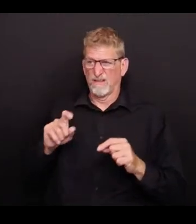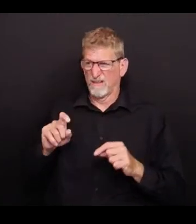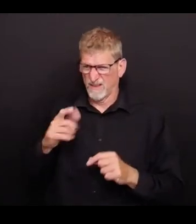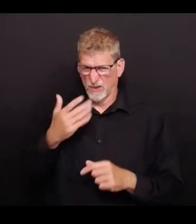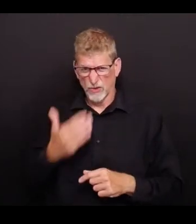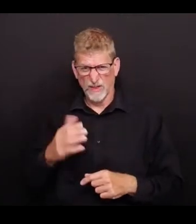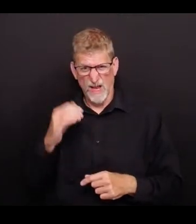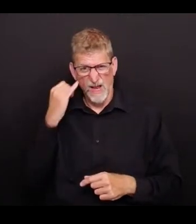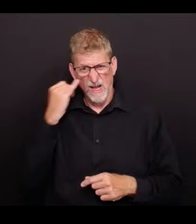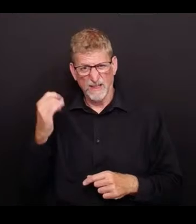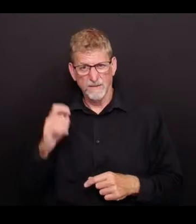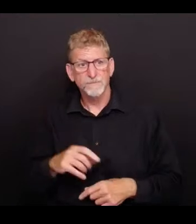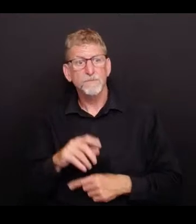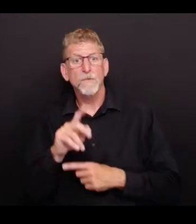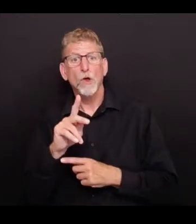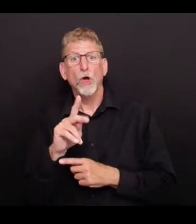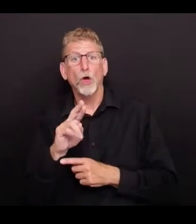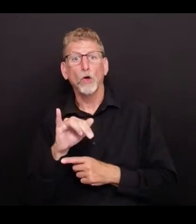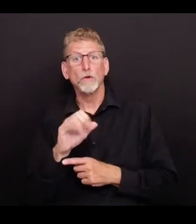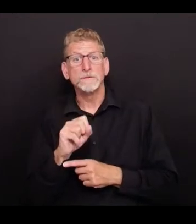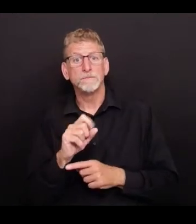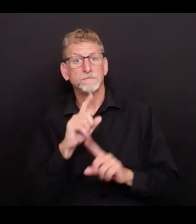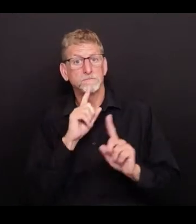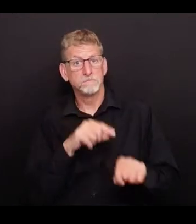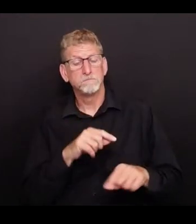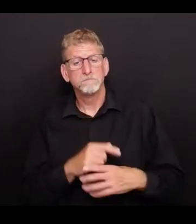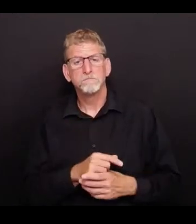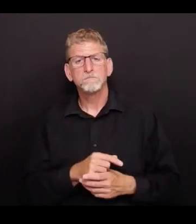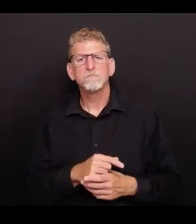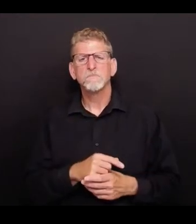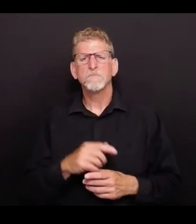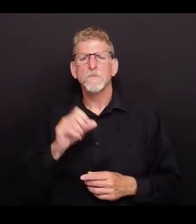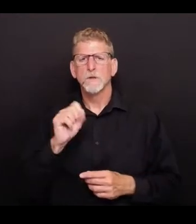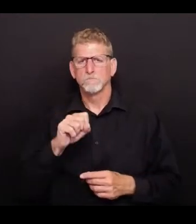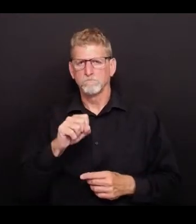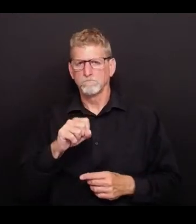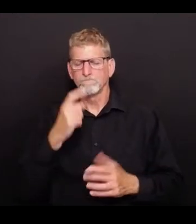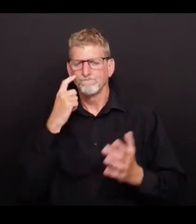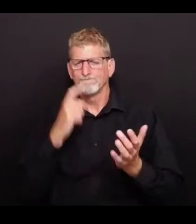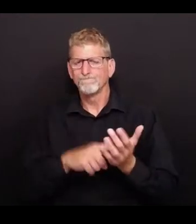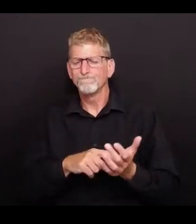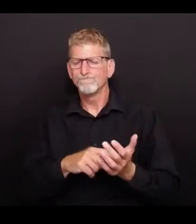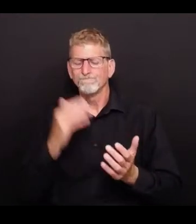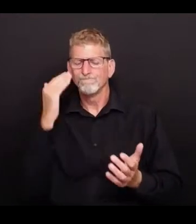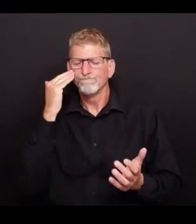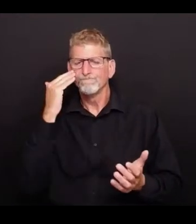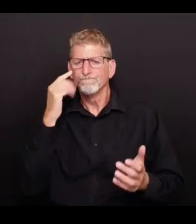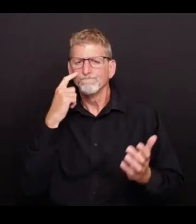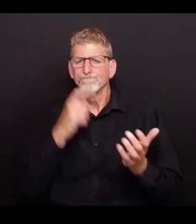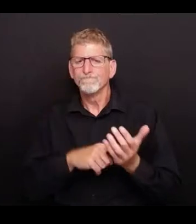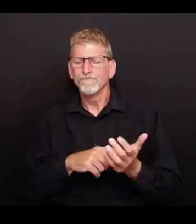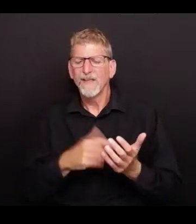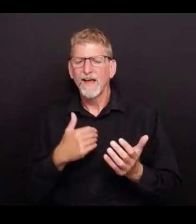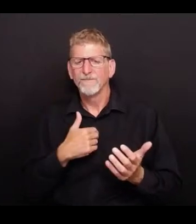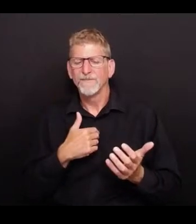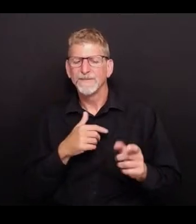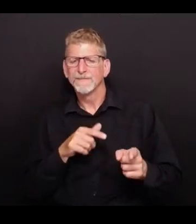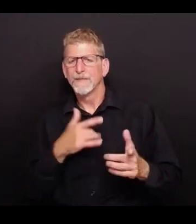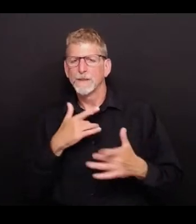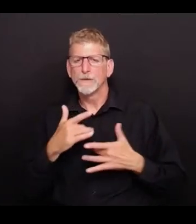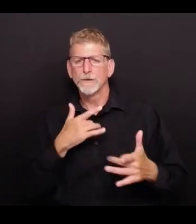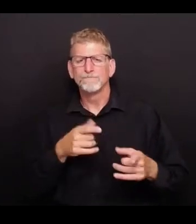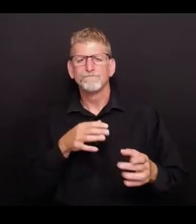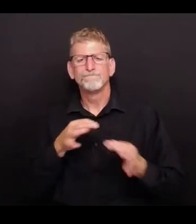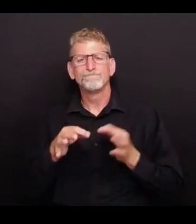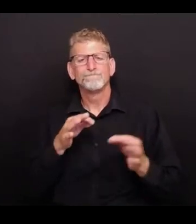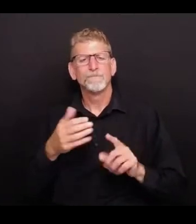Jeremy, this is Chris. I'll start. First of all, I'll acknowledge that at this point, the level of detail that we can